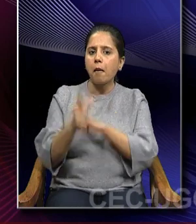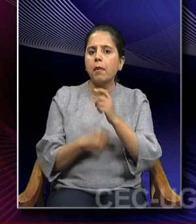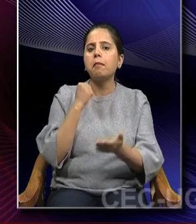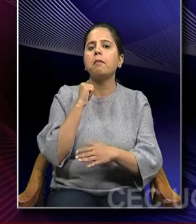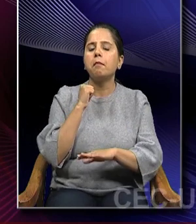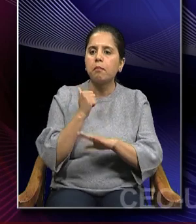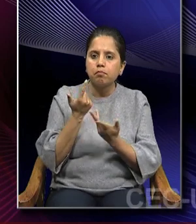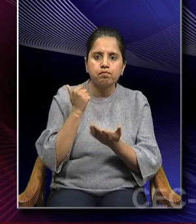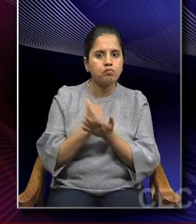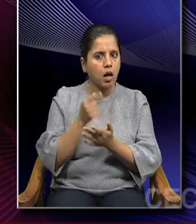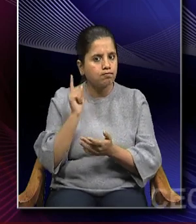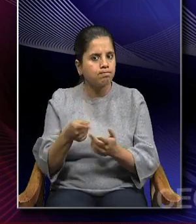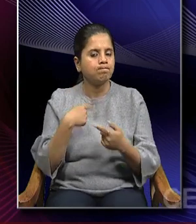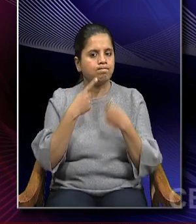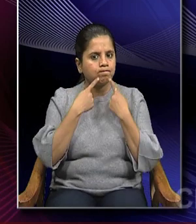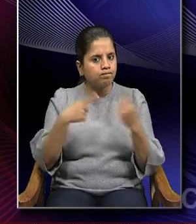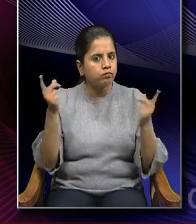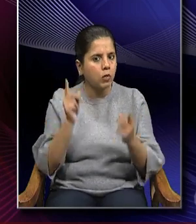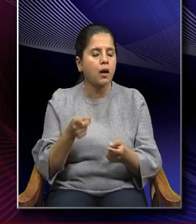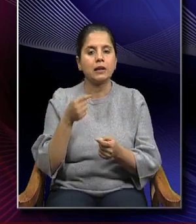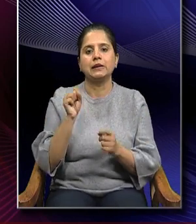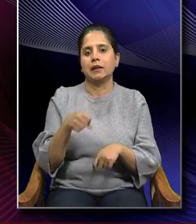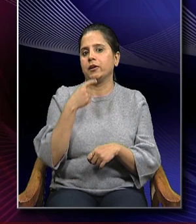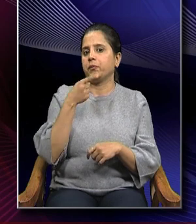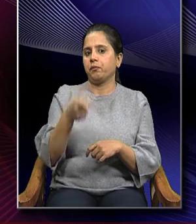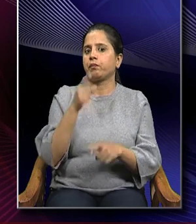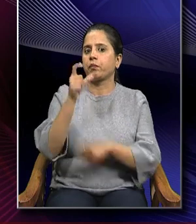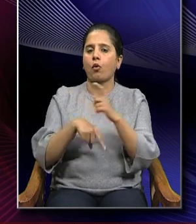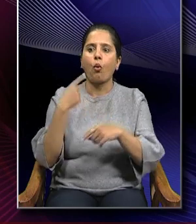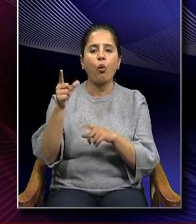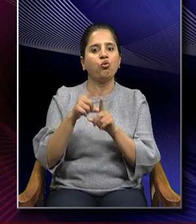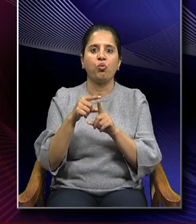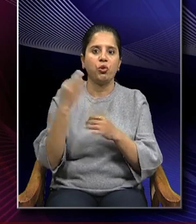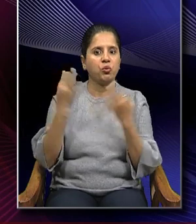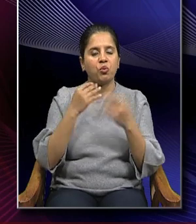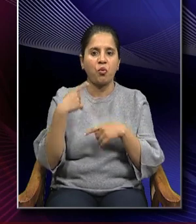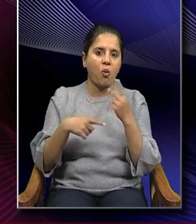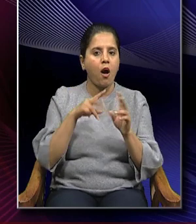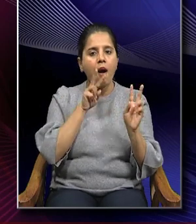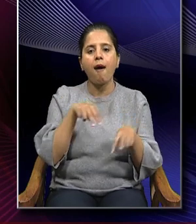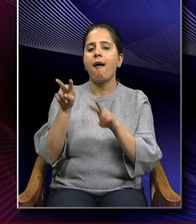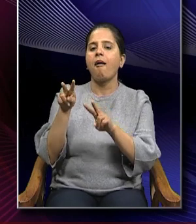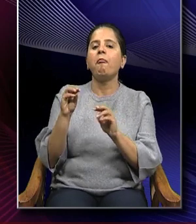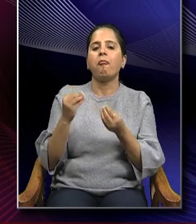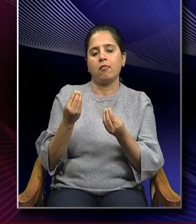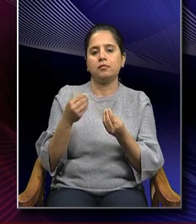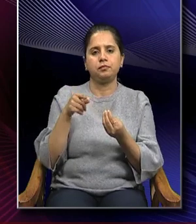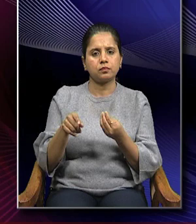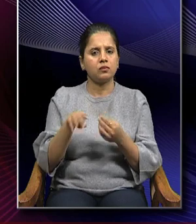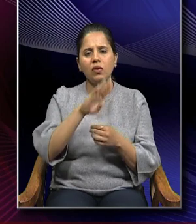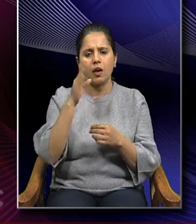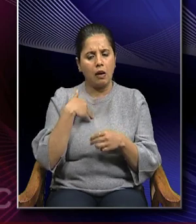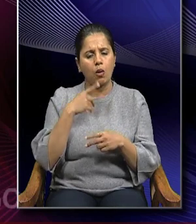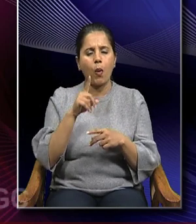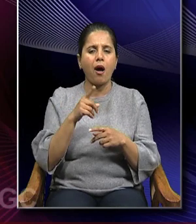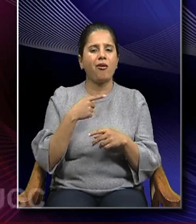my organization as a marketer, that yes, this company is always doing some innovation. So, the never settle kind of, there